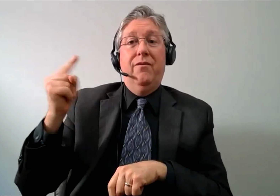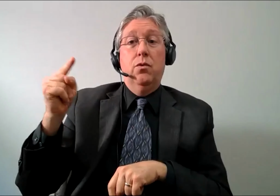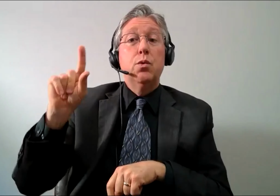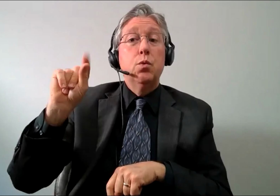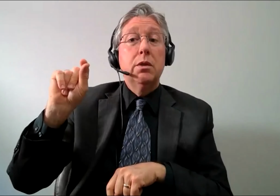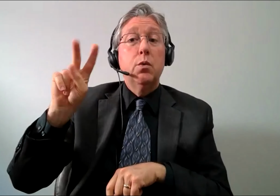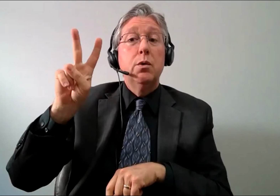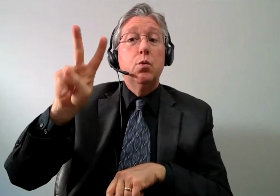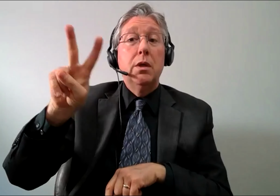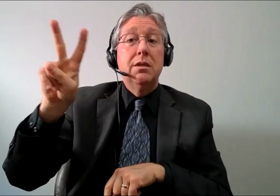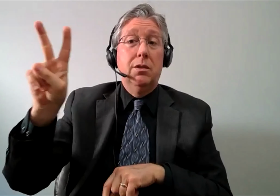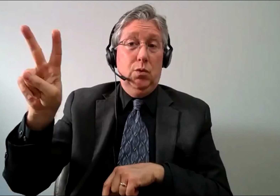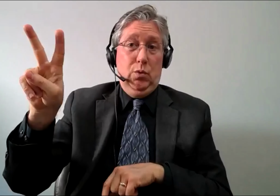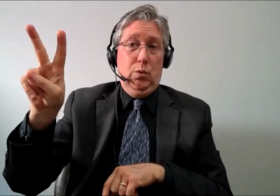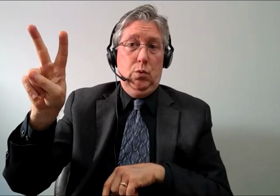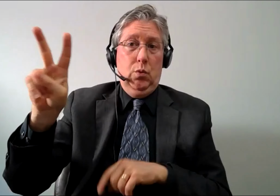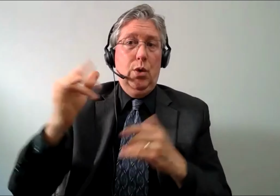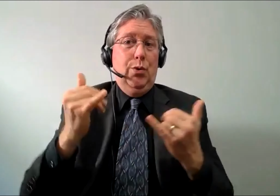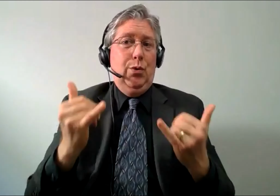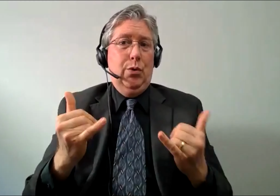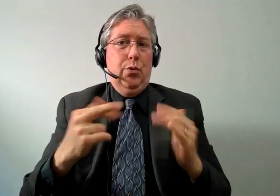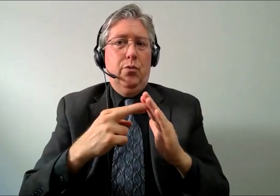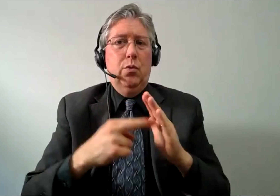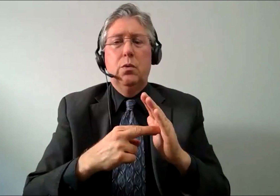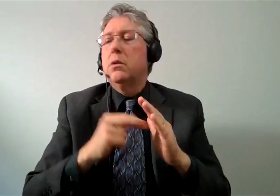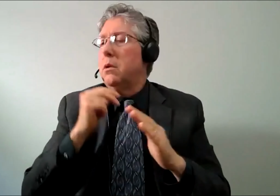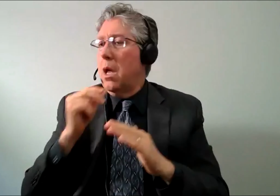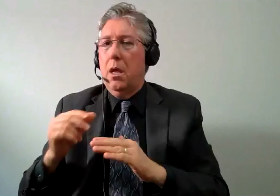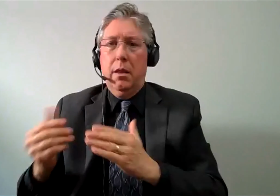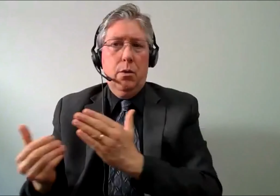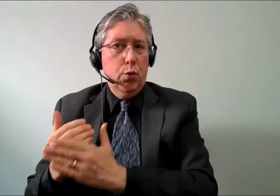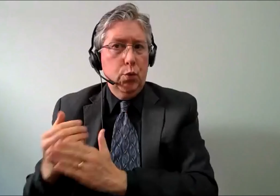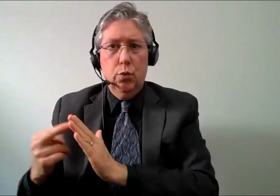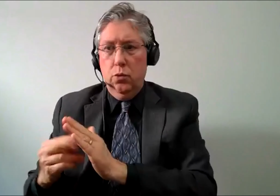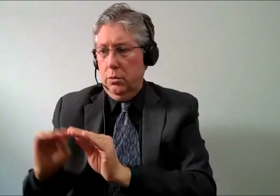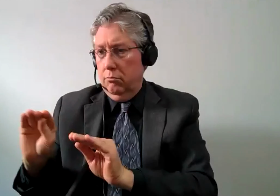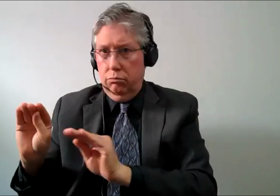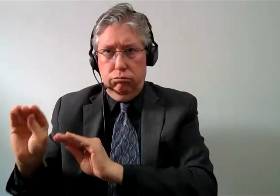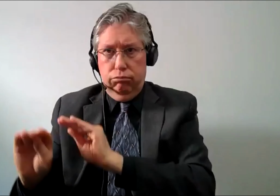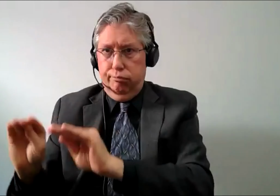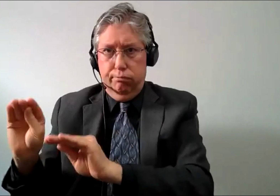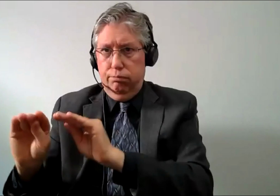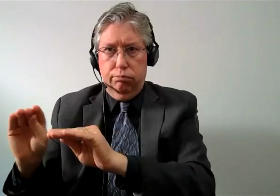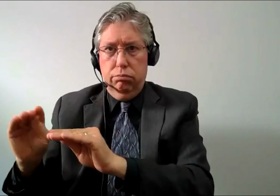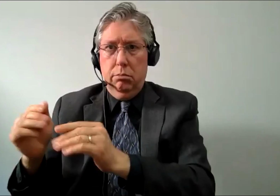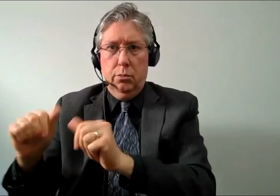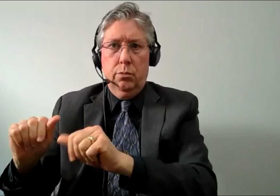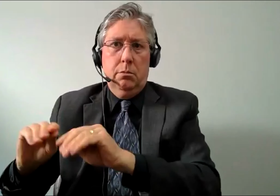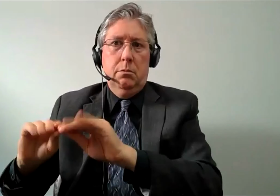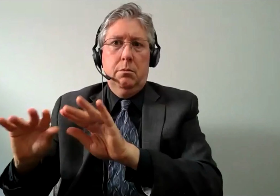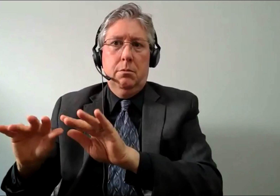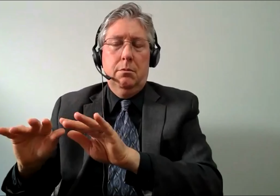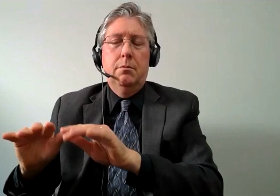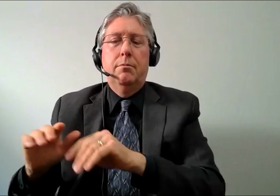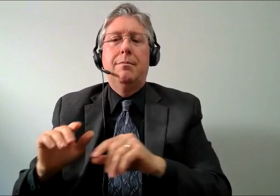updated rules that we are working on promulgating at this time, but just wanted to provide that as a point of reference